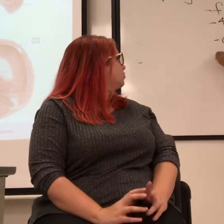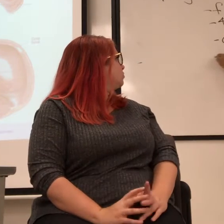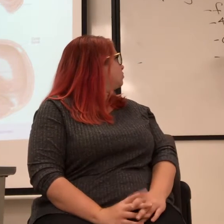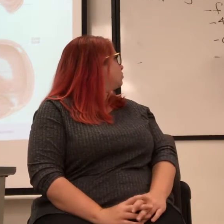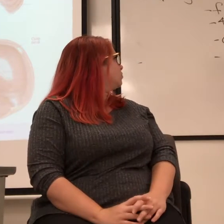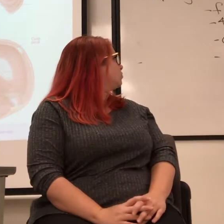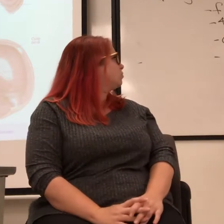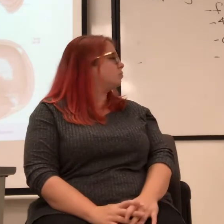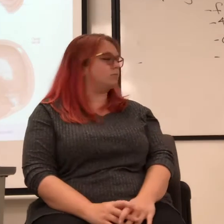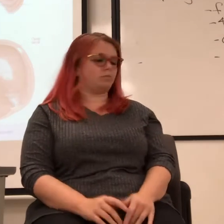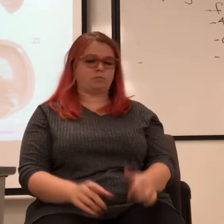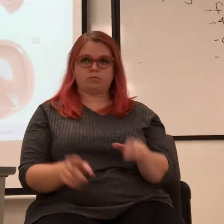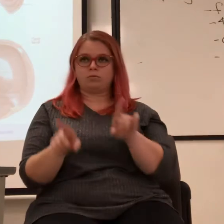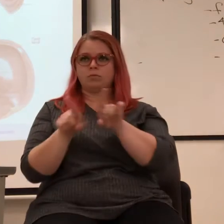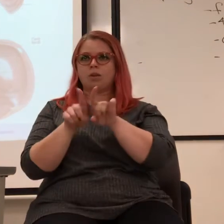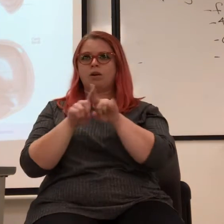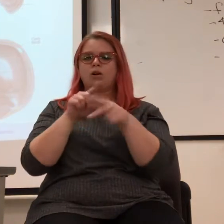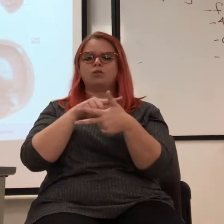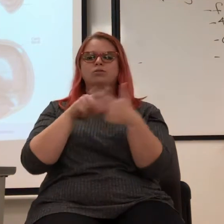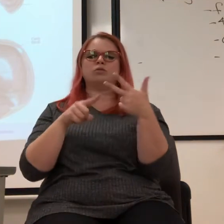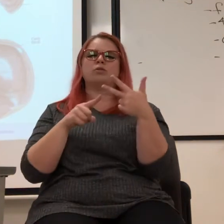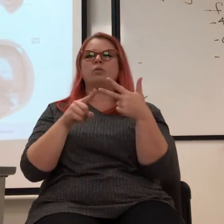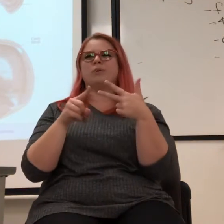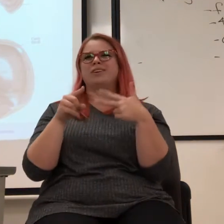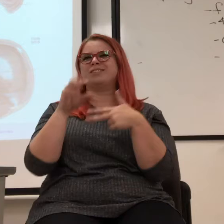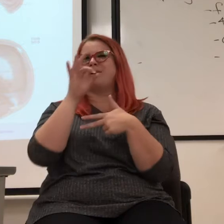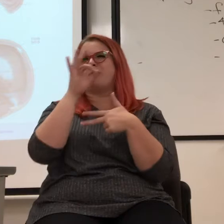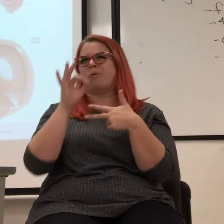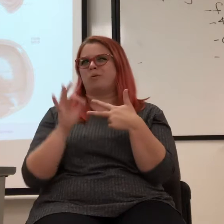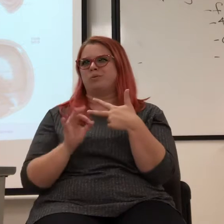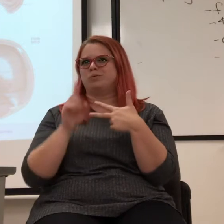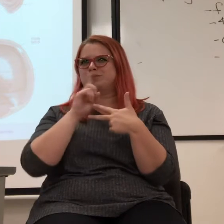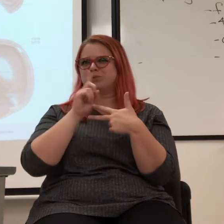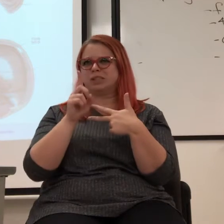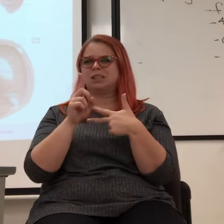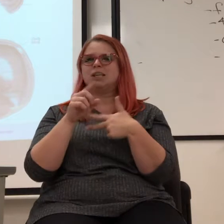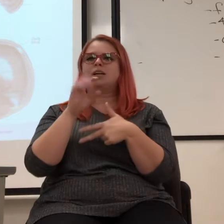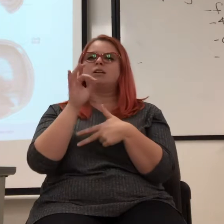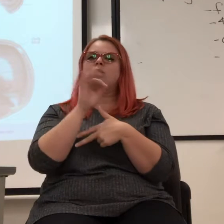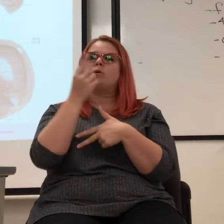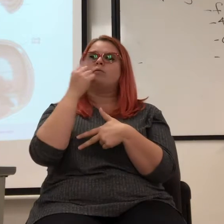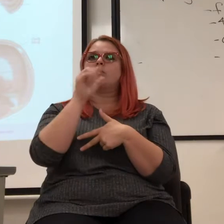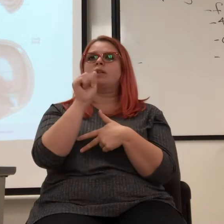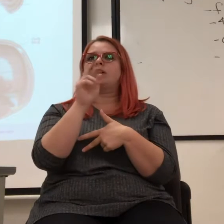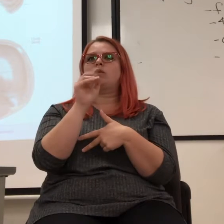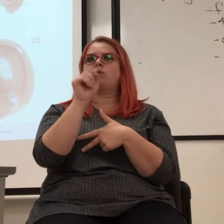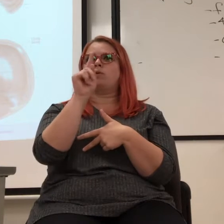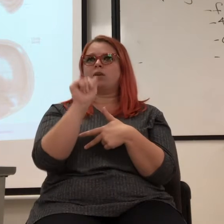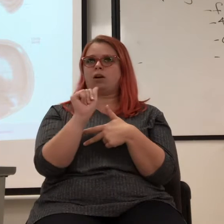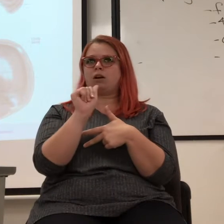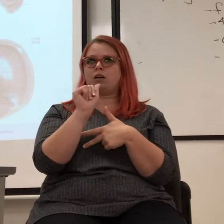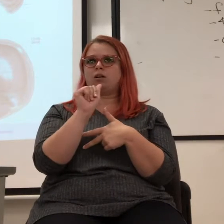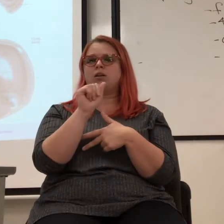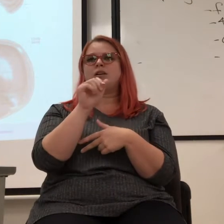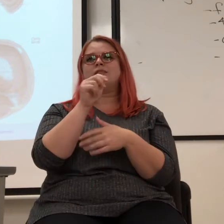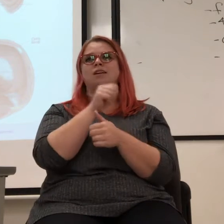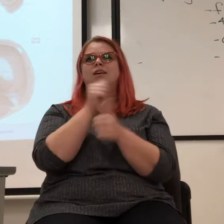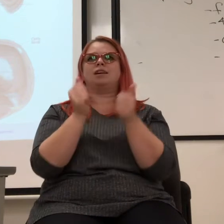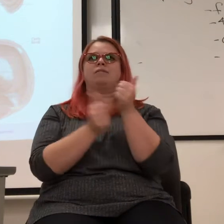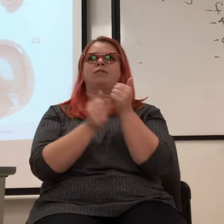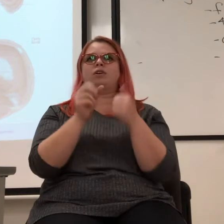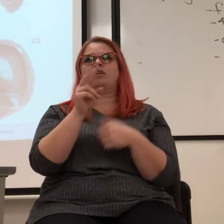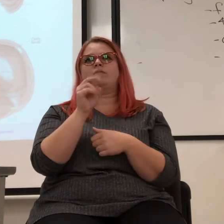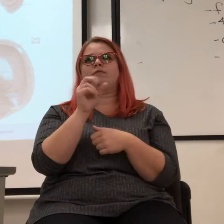And know the three basically holes in there. There's a hole for the aorta, the inferior vena